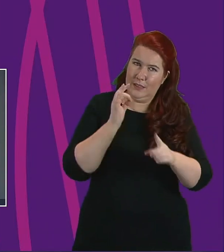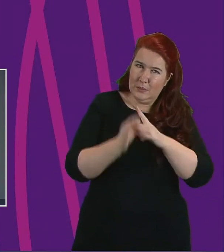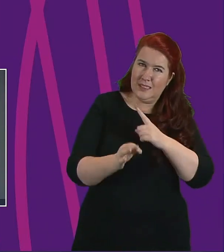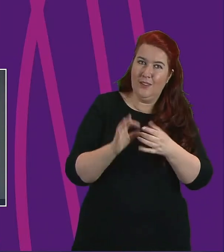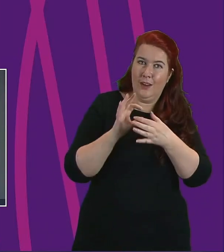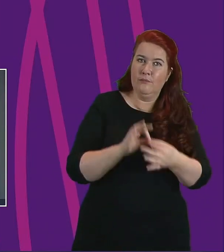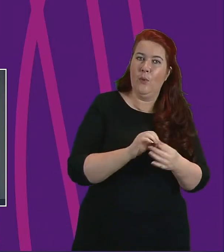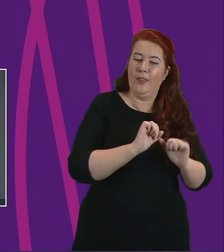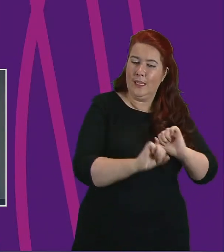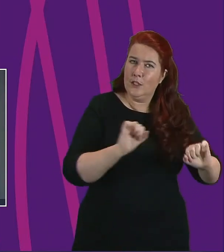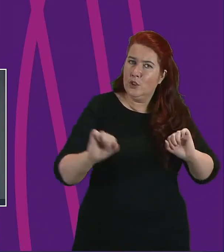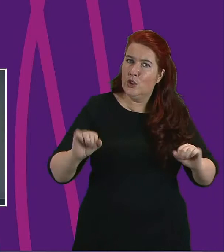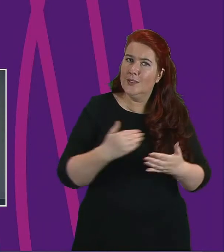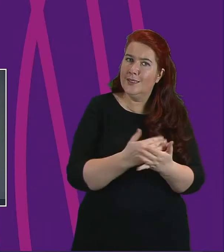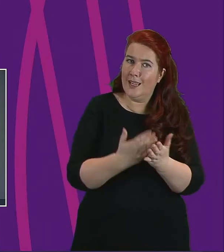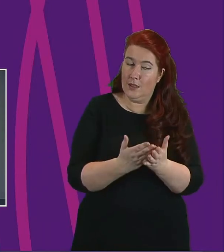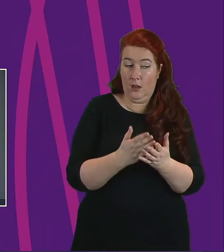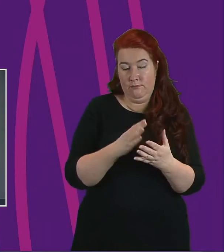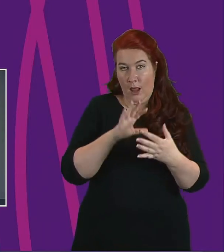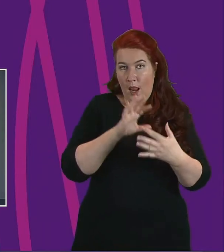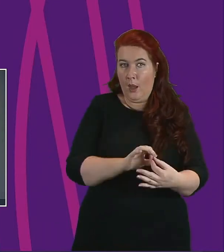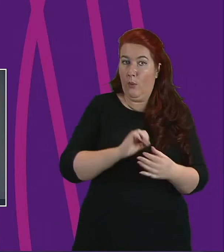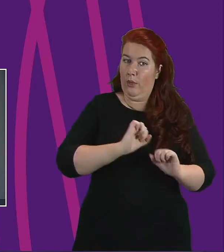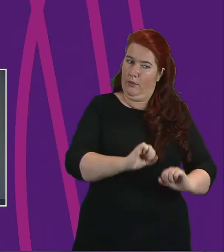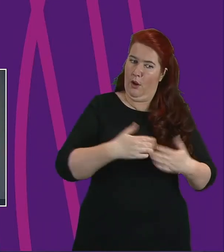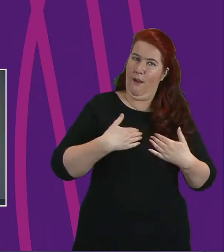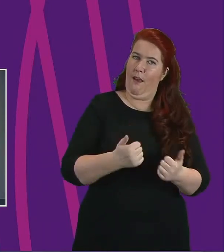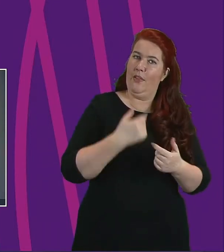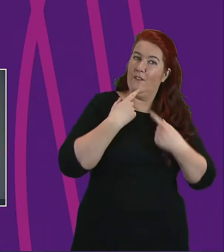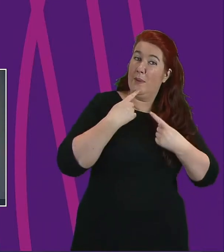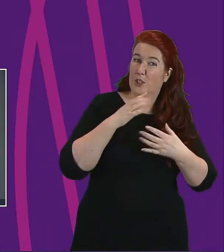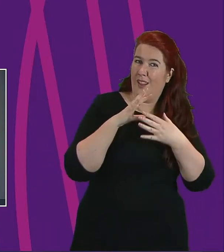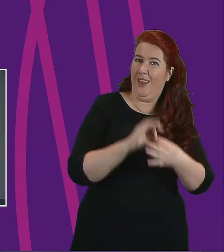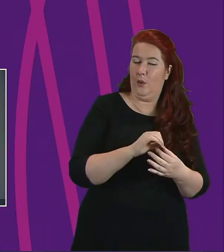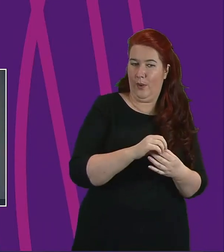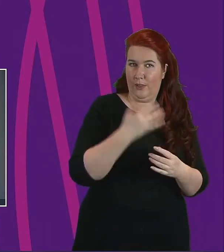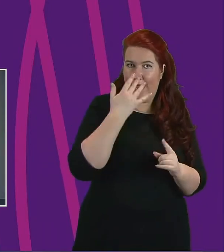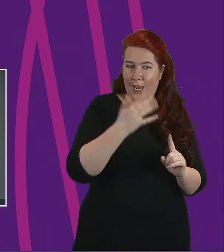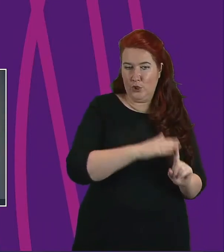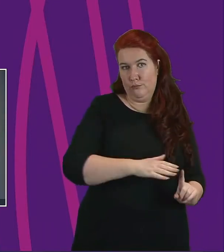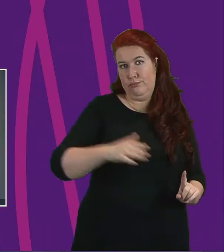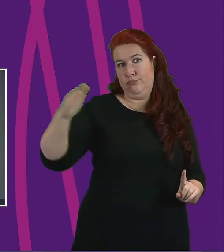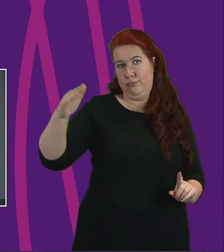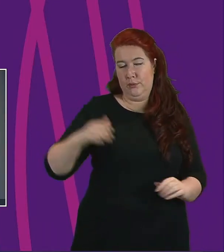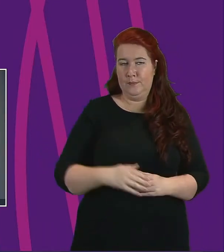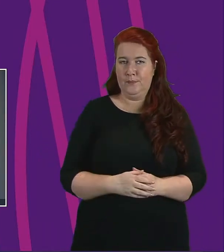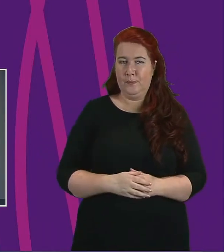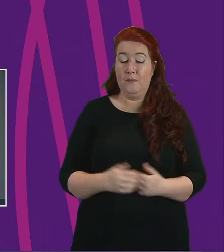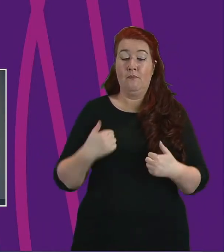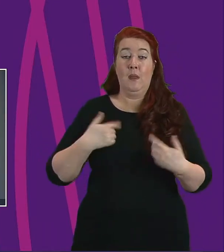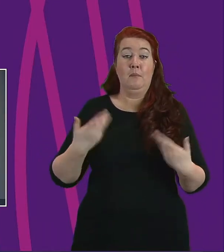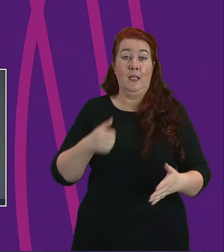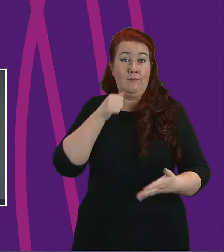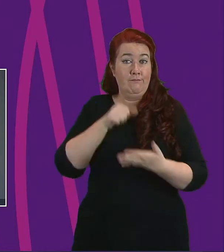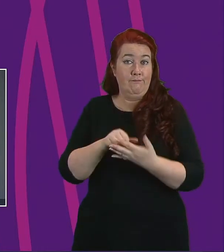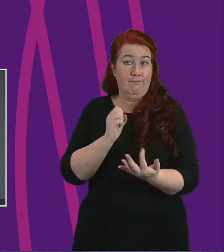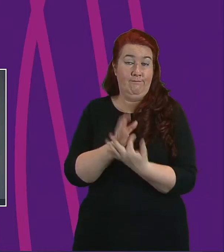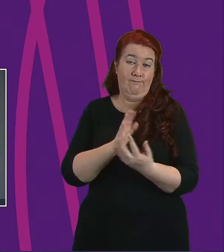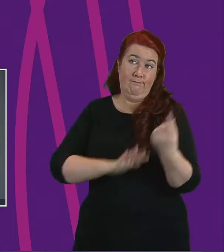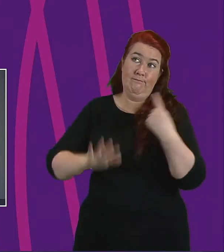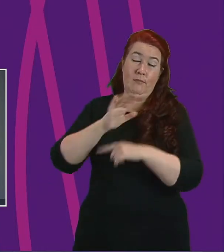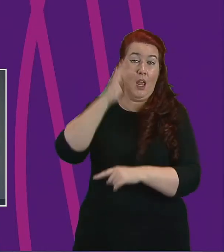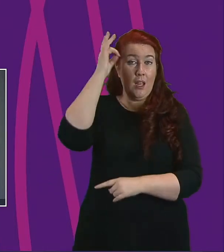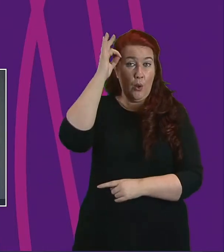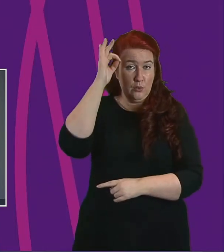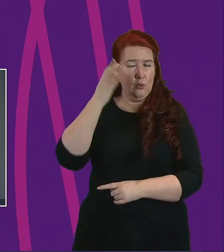health evidence relevant to age group. I have written to local authorities to ask them to now prepare local phasing delivery